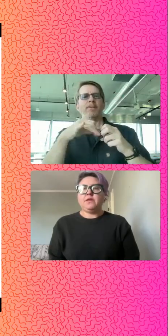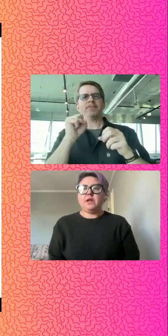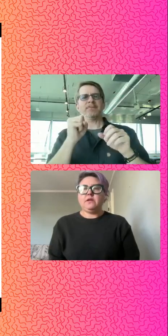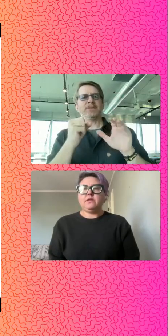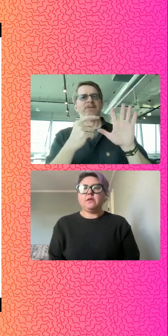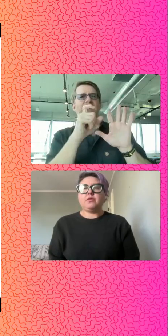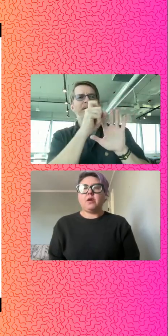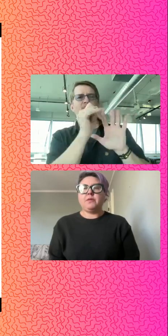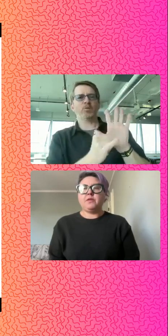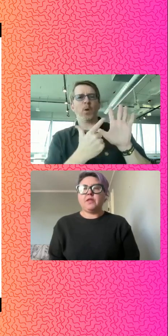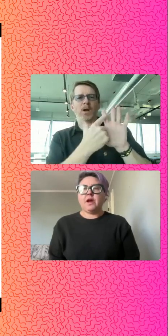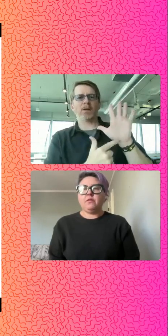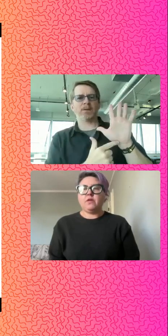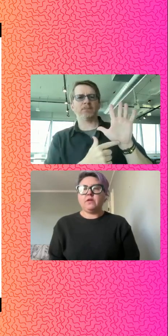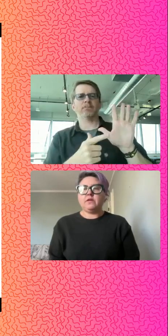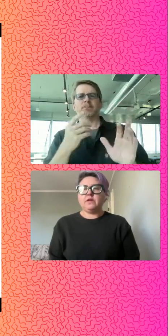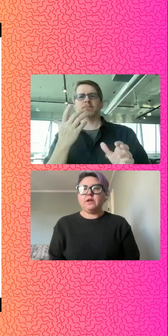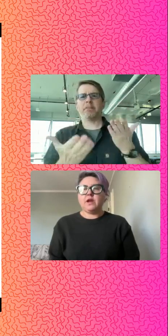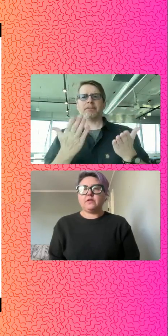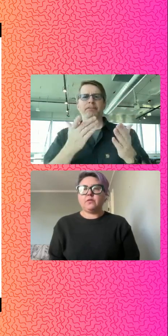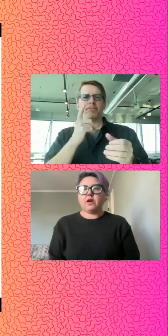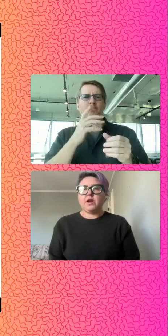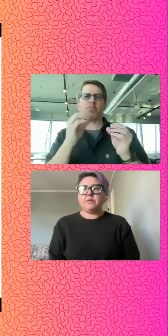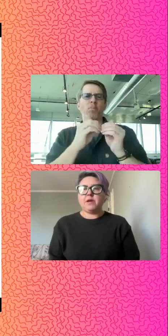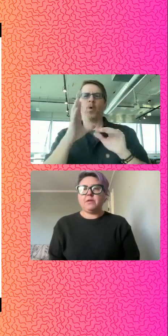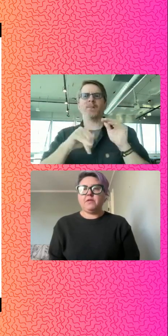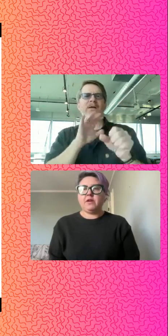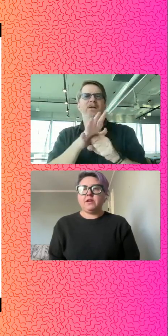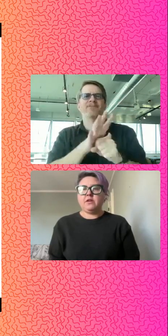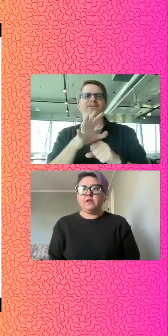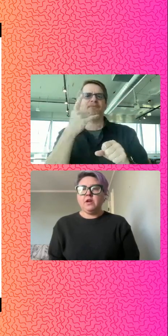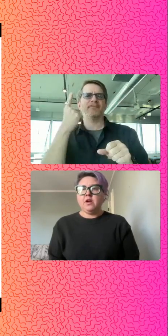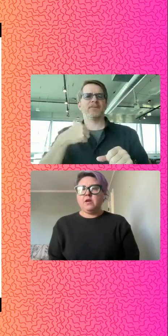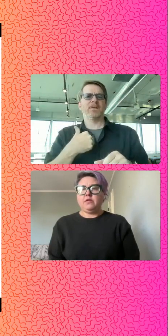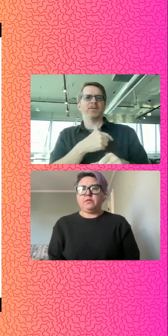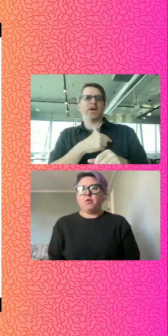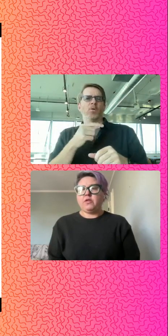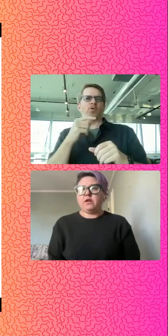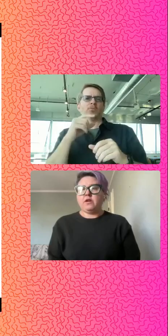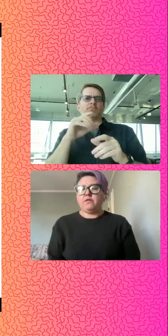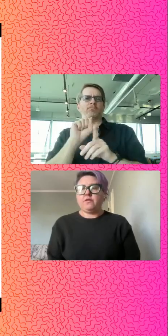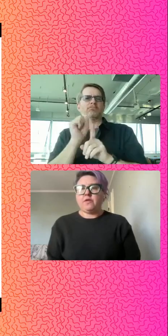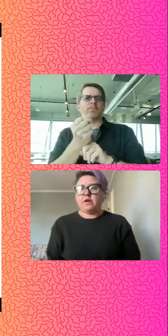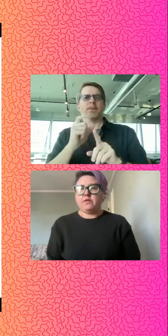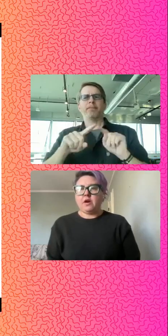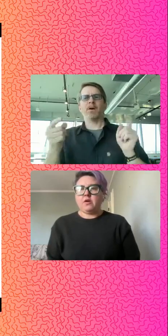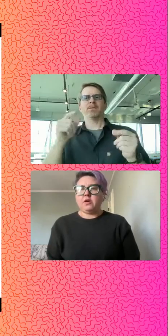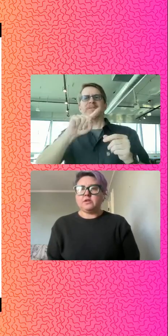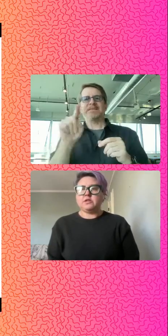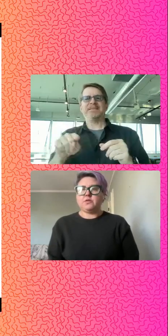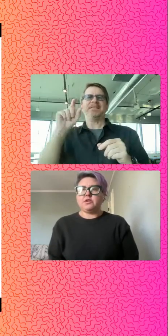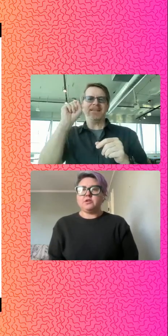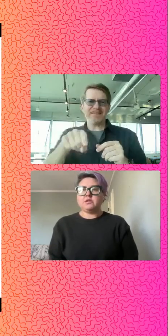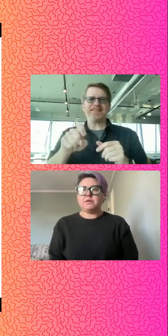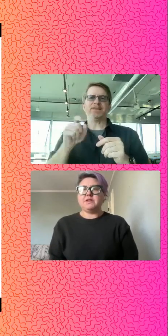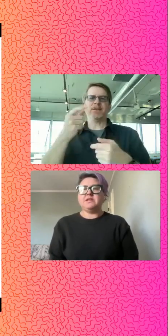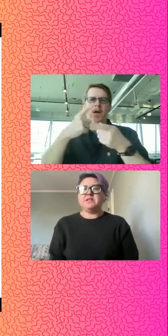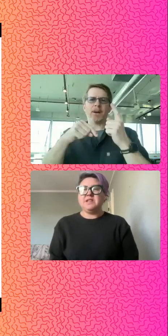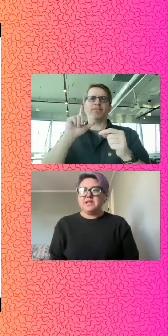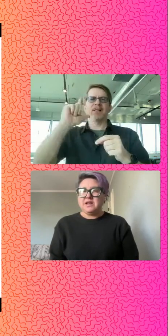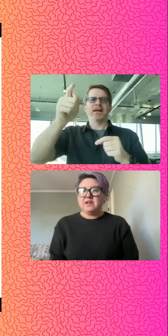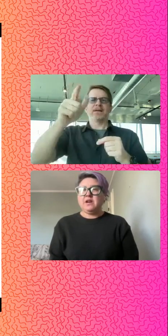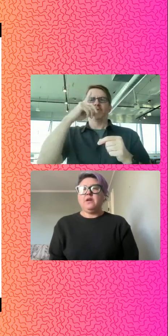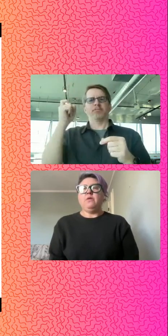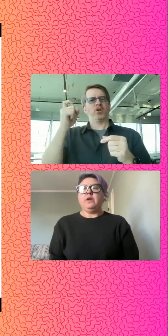rotation of the hand. The problem with that was the XY might be fine here. It was more than enough of our situations, but